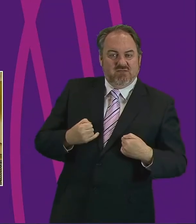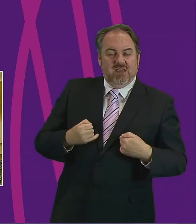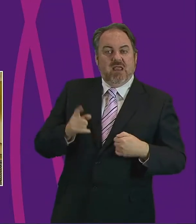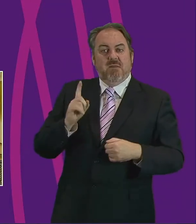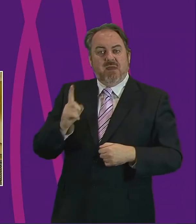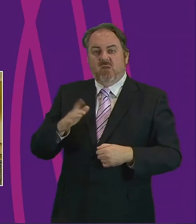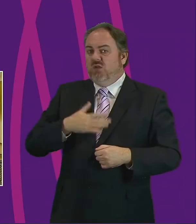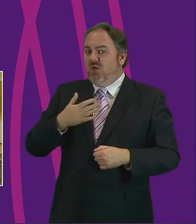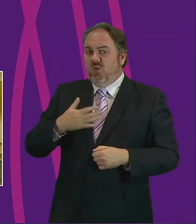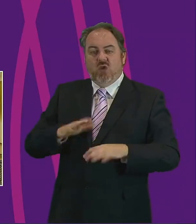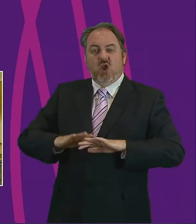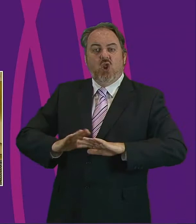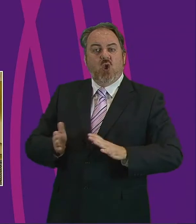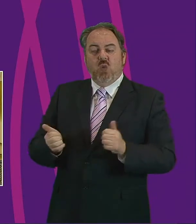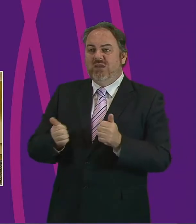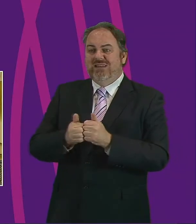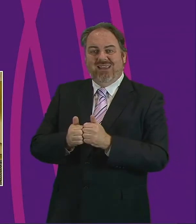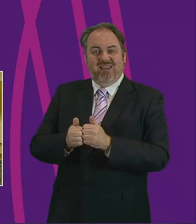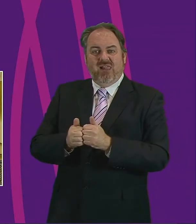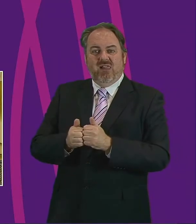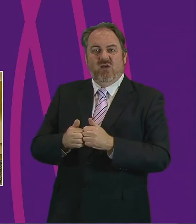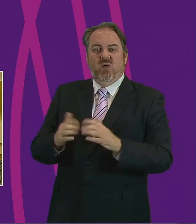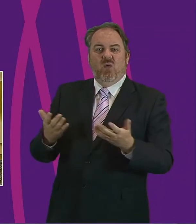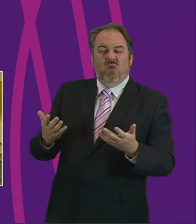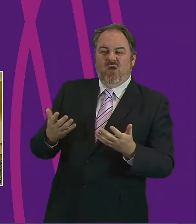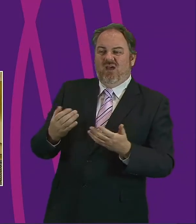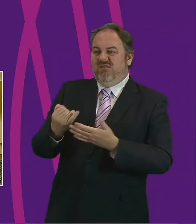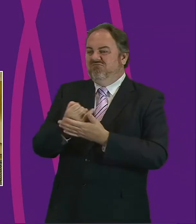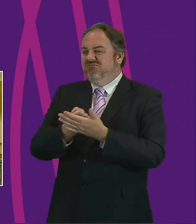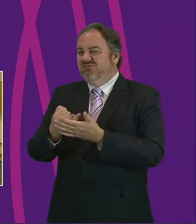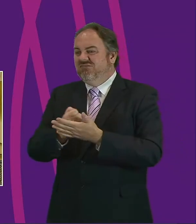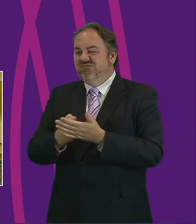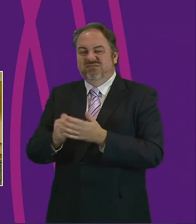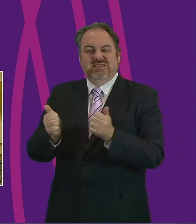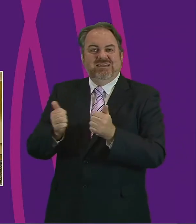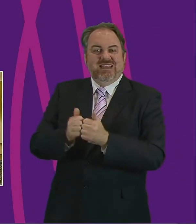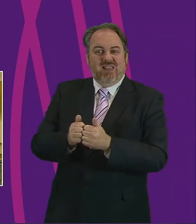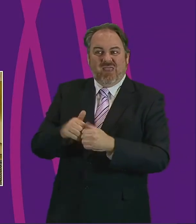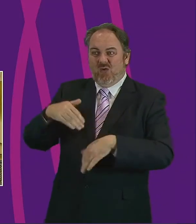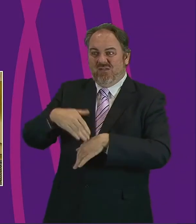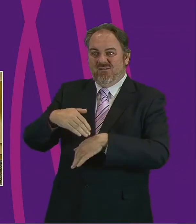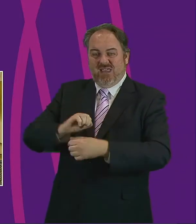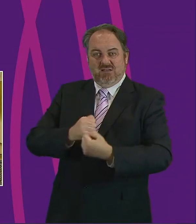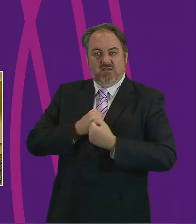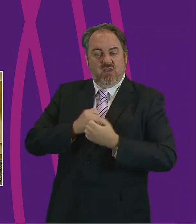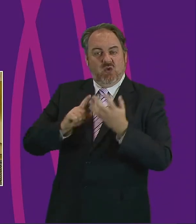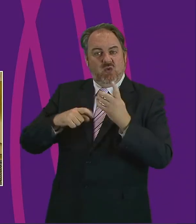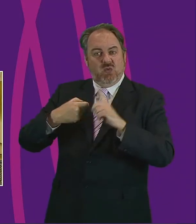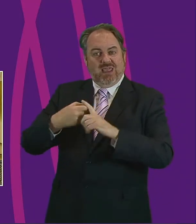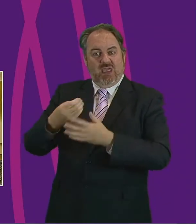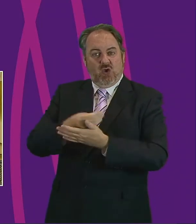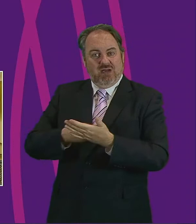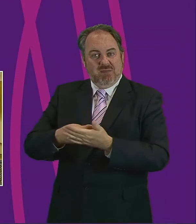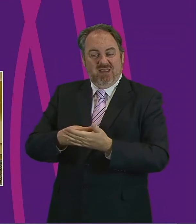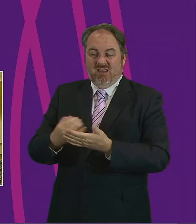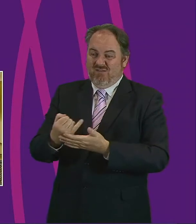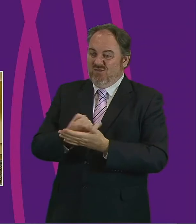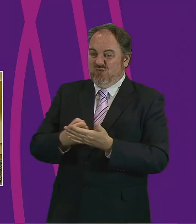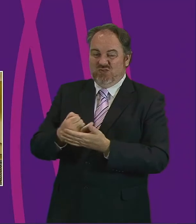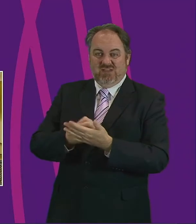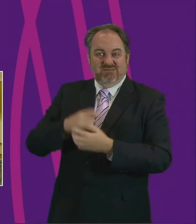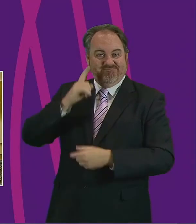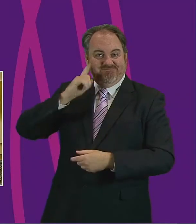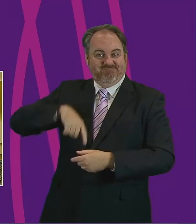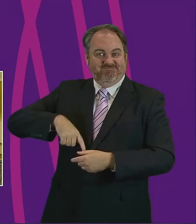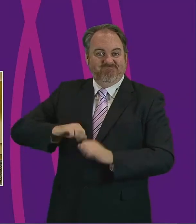Joe McAlpine rightly says, some kind of low-scale deal that puts jobs and livelihoods at risk. Unfortunately, that appears to